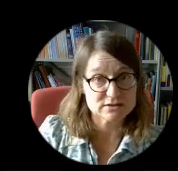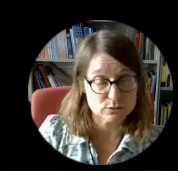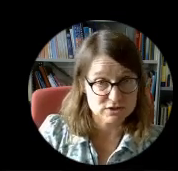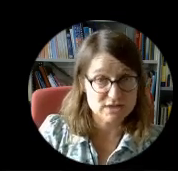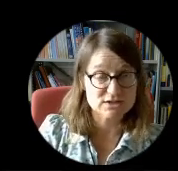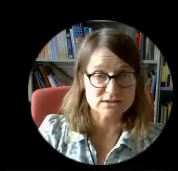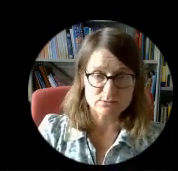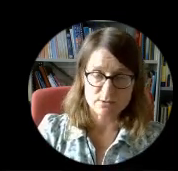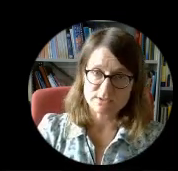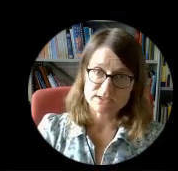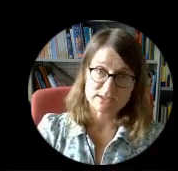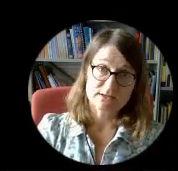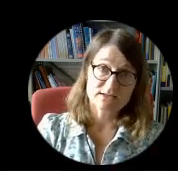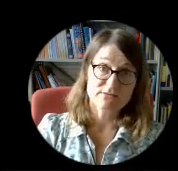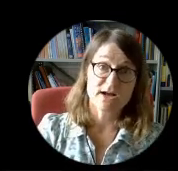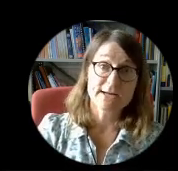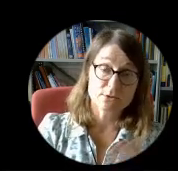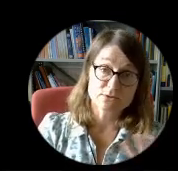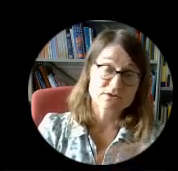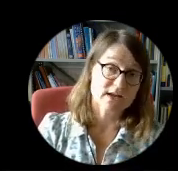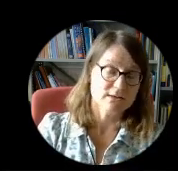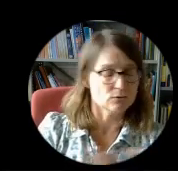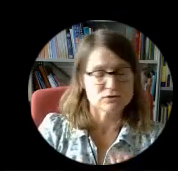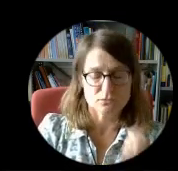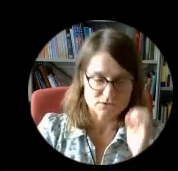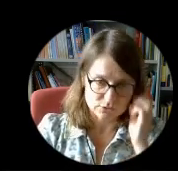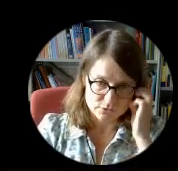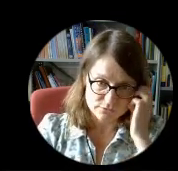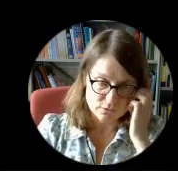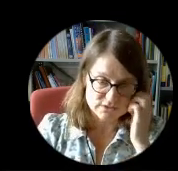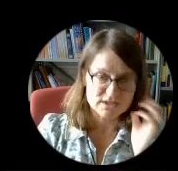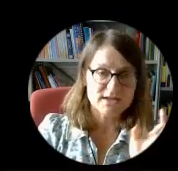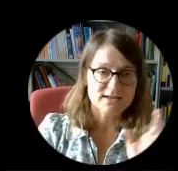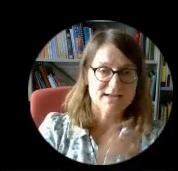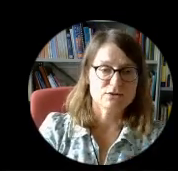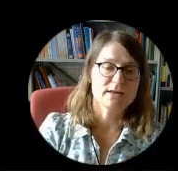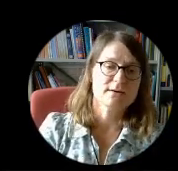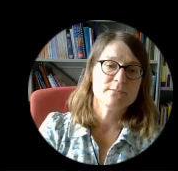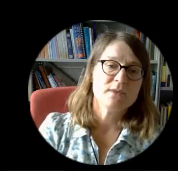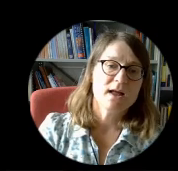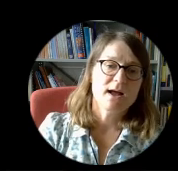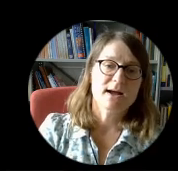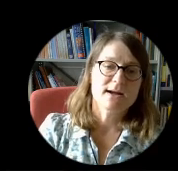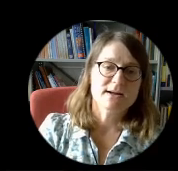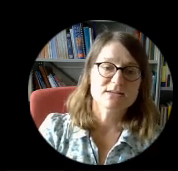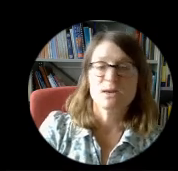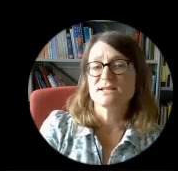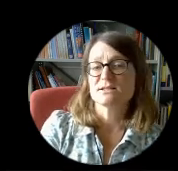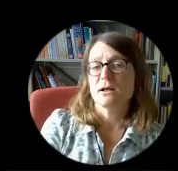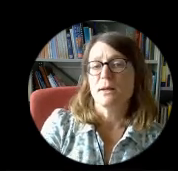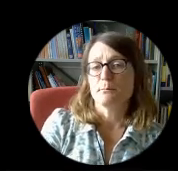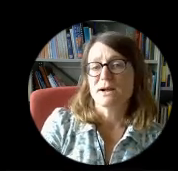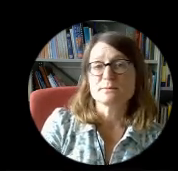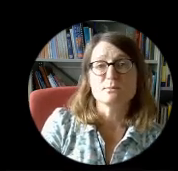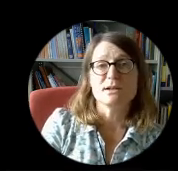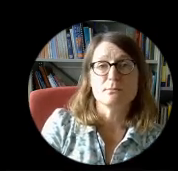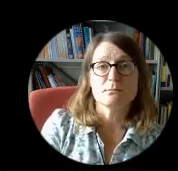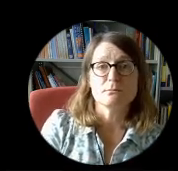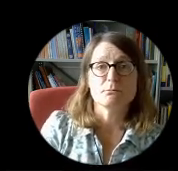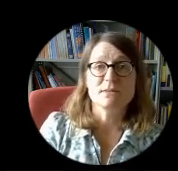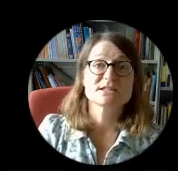deaf associations where we see deaf adults and also children, of course, get together, as well as